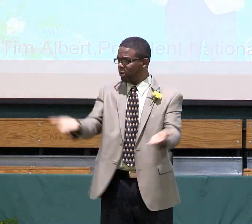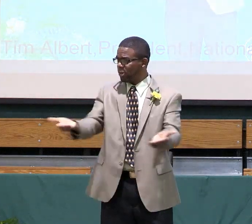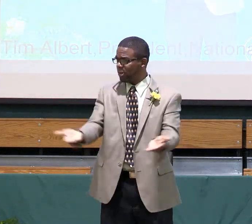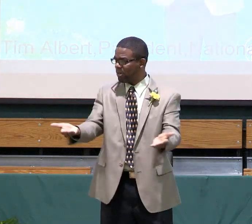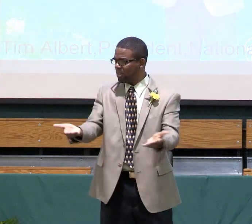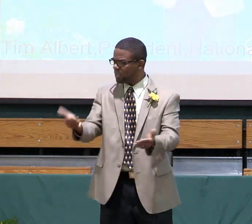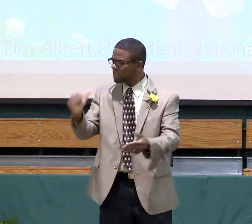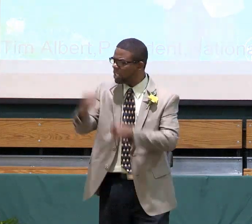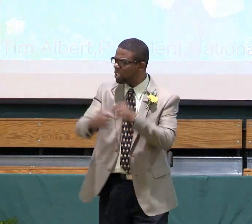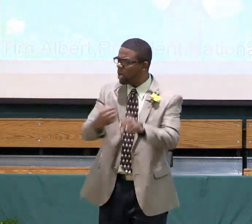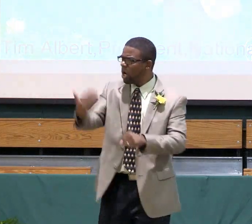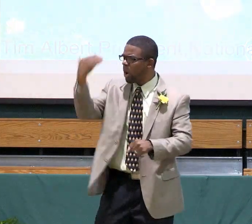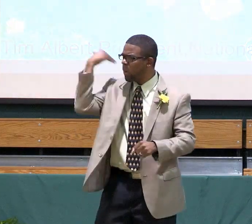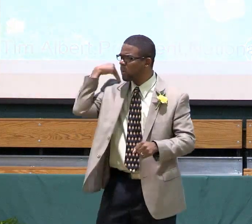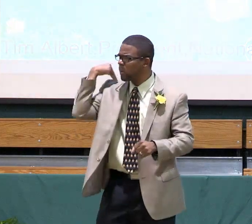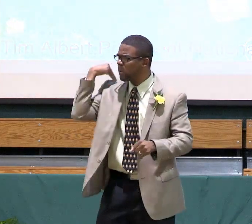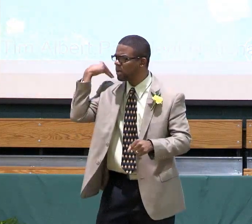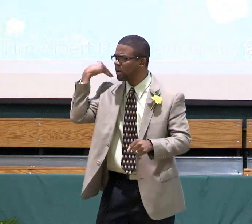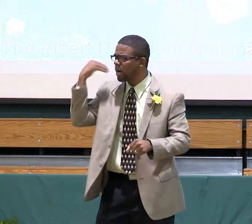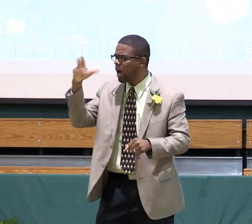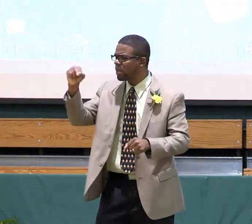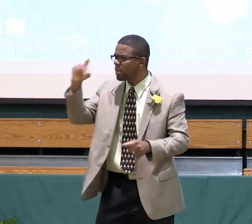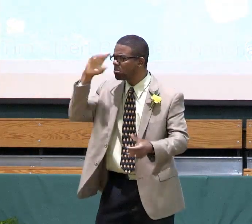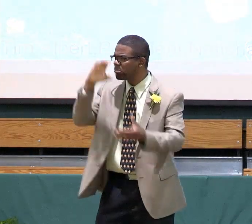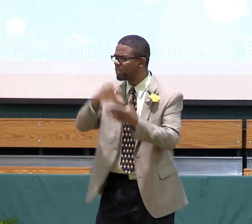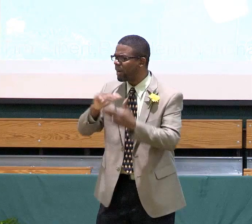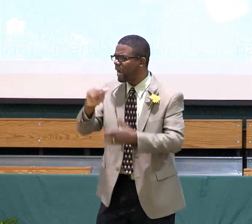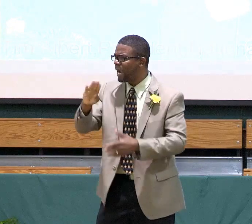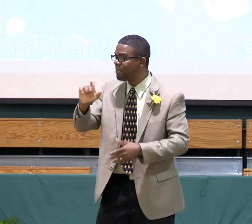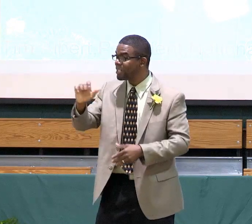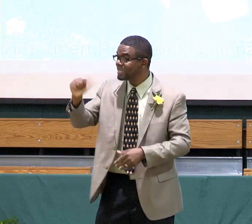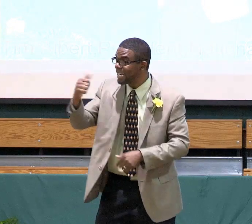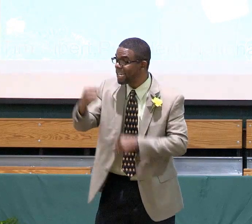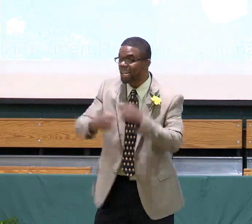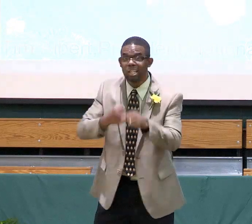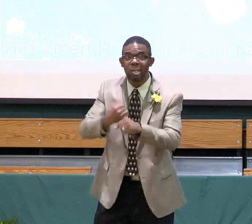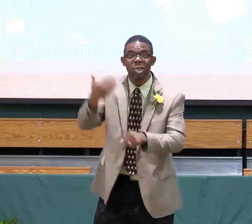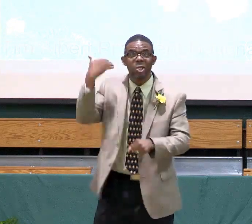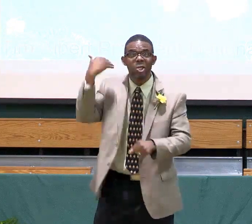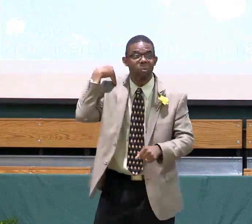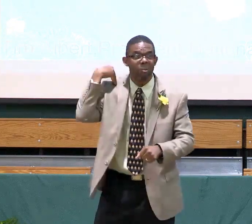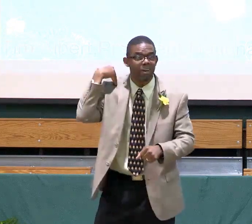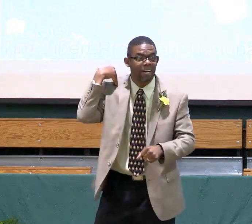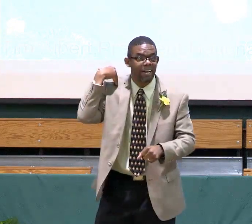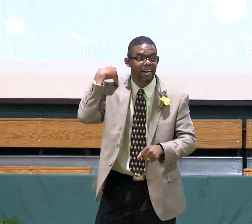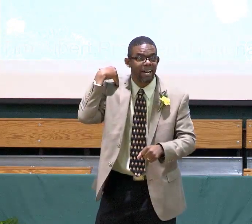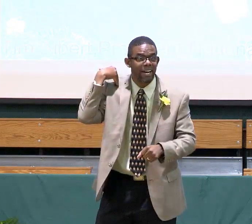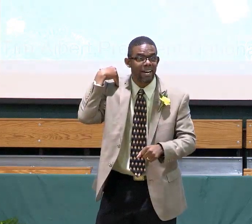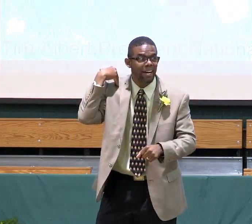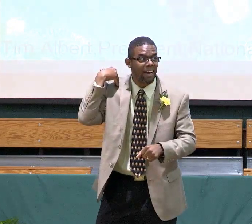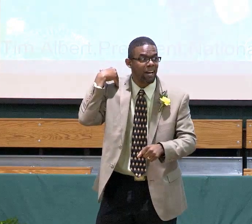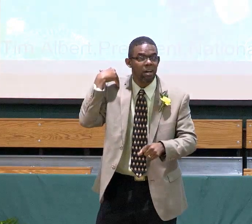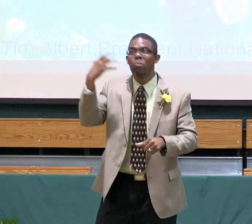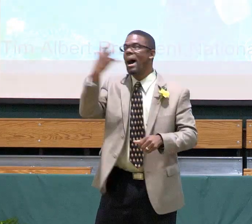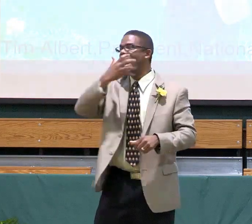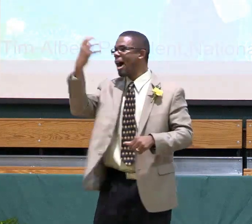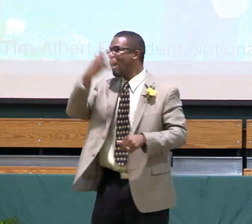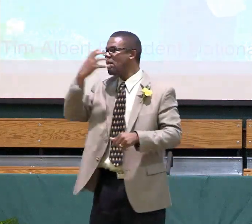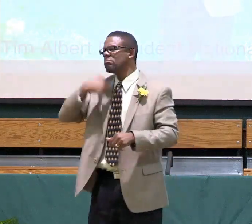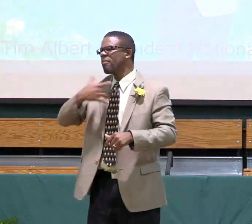I gave the commencement speech here. That's 10 years ago. That's unbelievable. It's been 10 years since I gave my last commencement